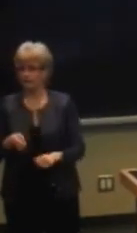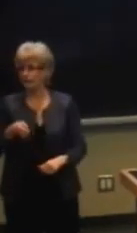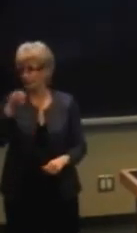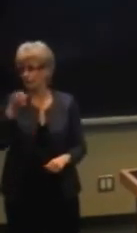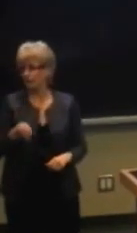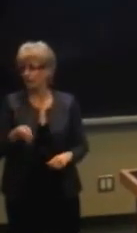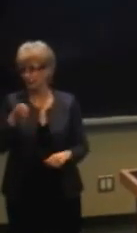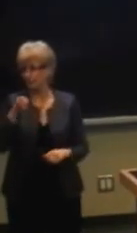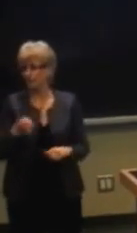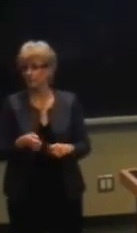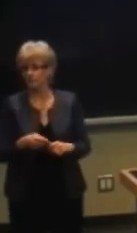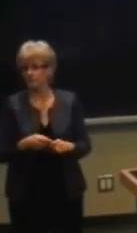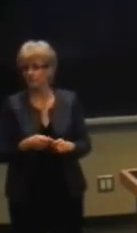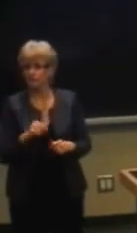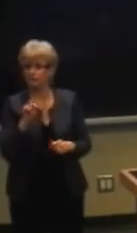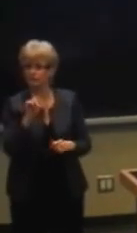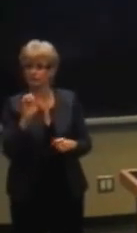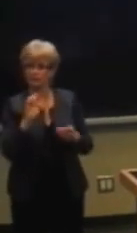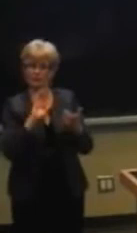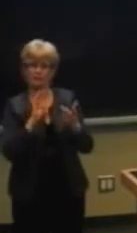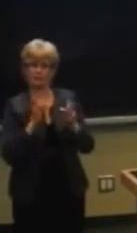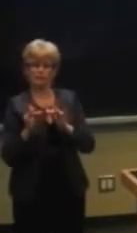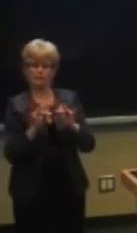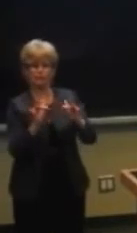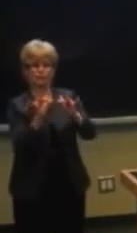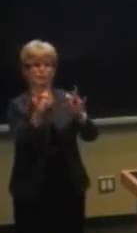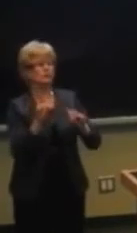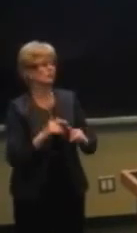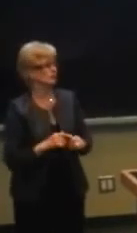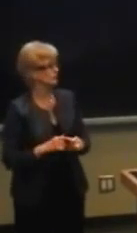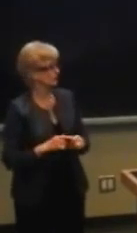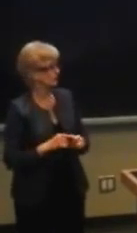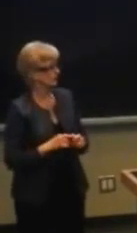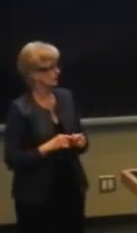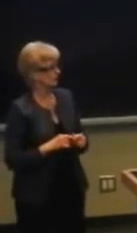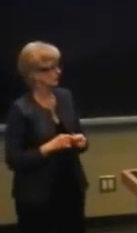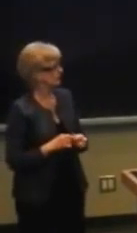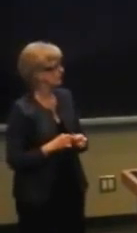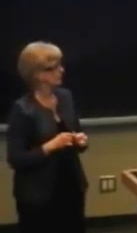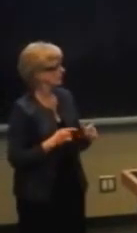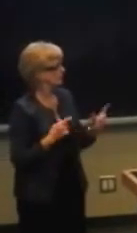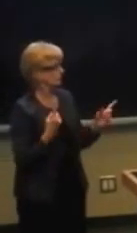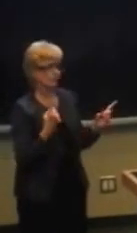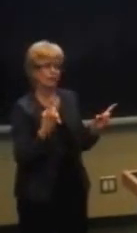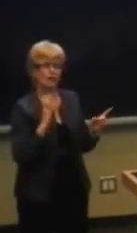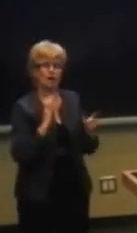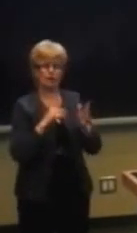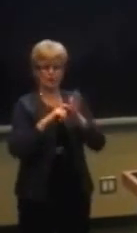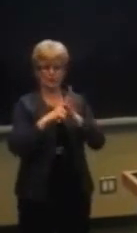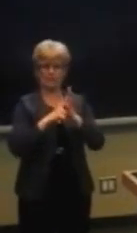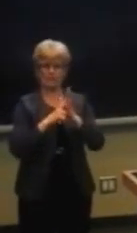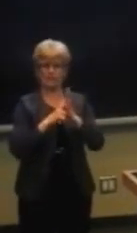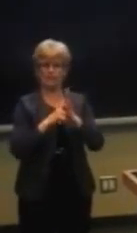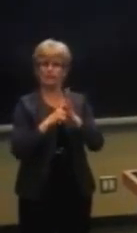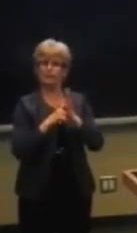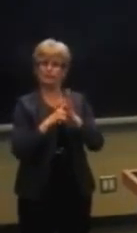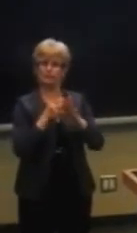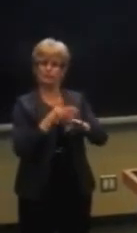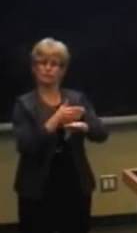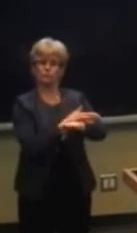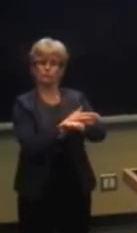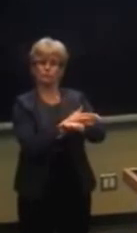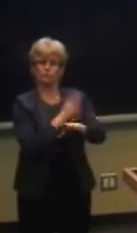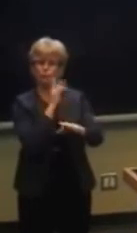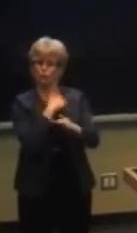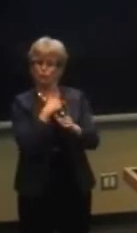the TTC network. One, I want the elevators to work. It's one of our key performance indicators. In other words, it's something that